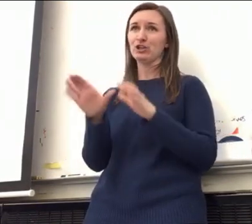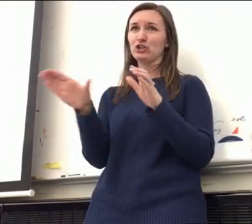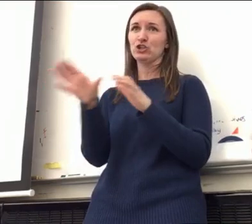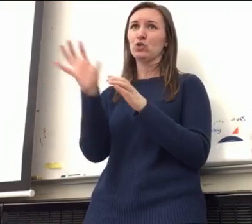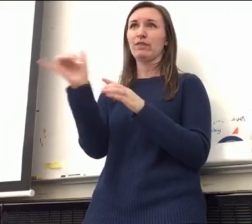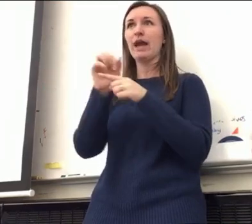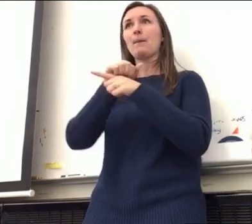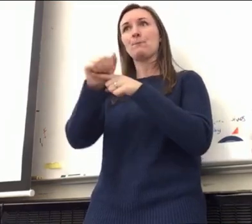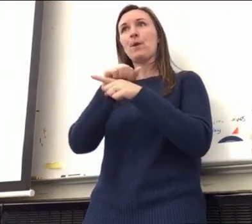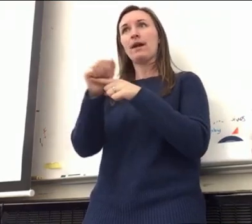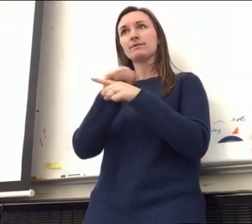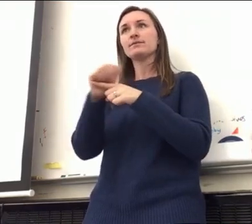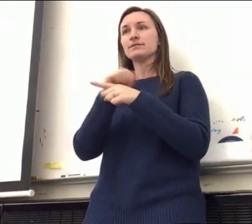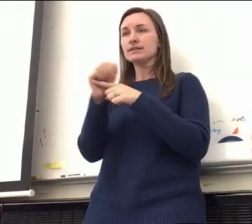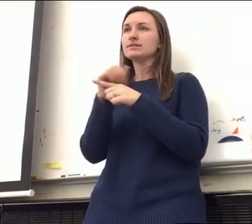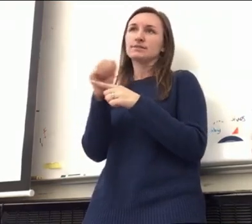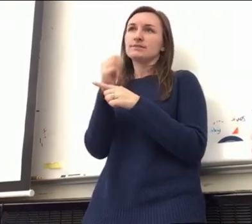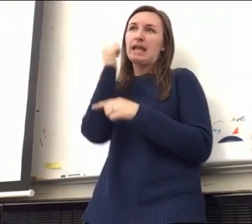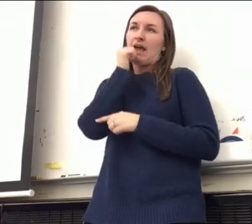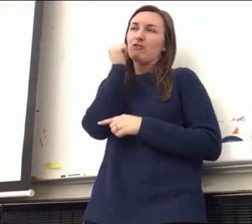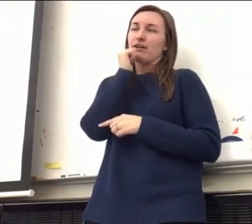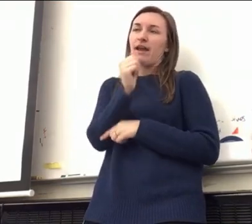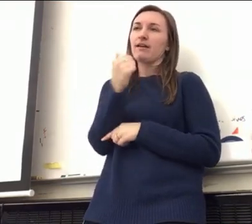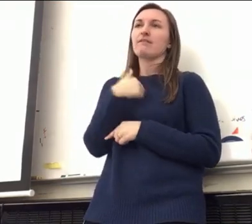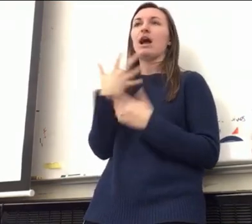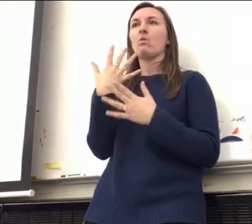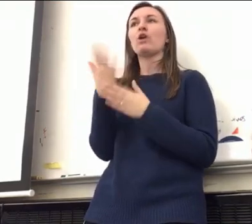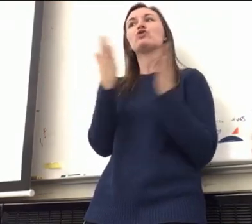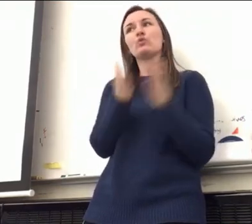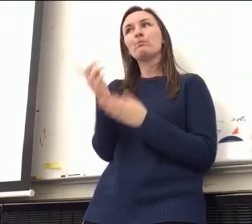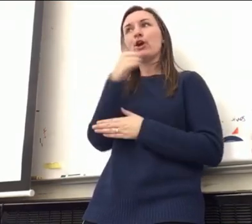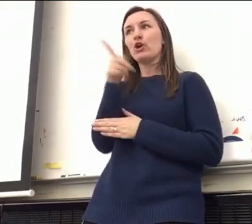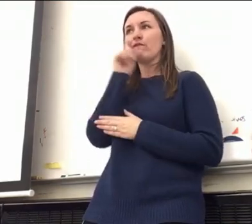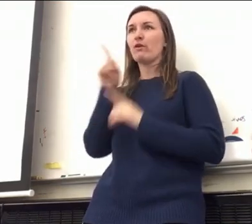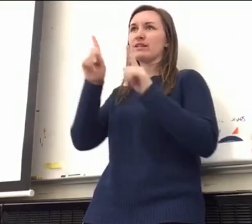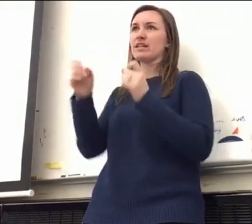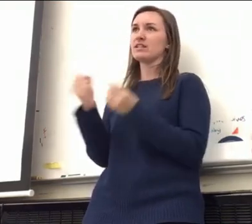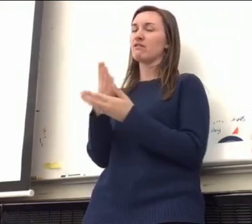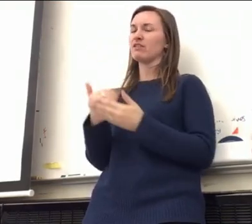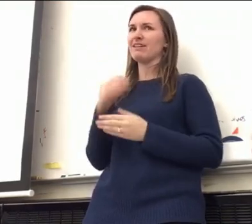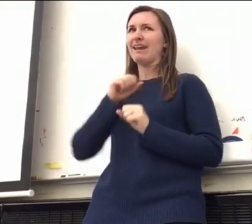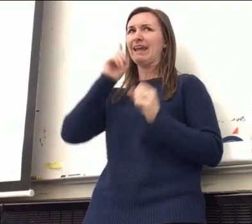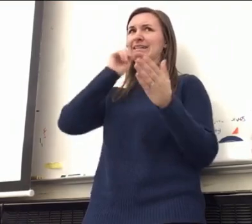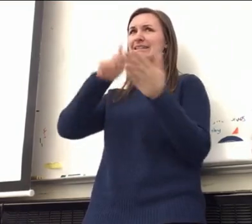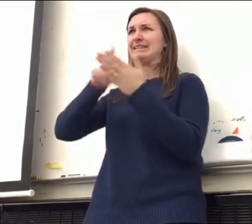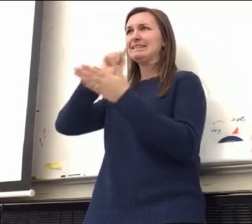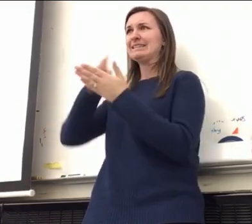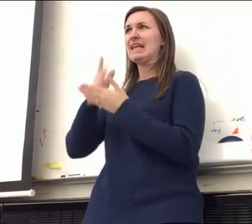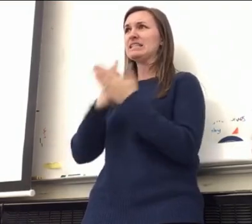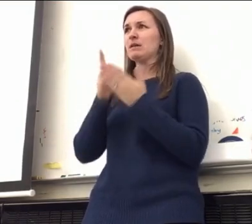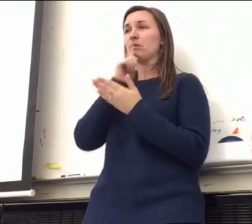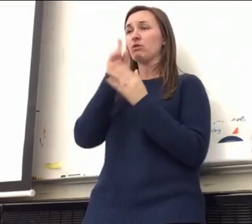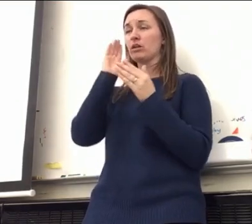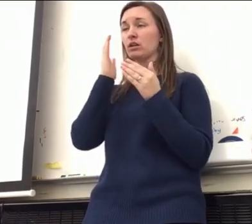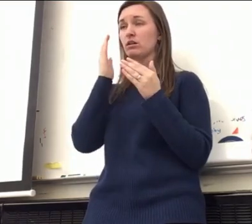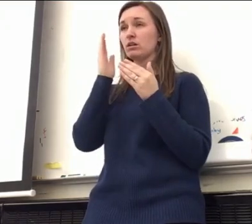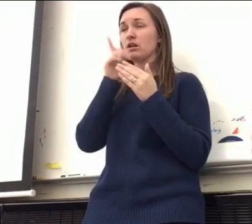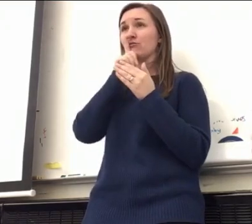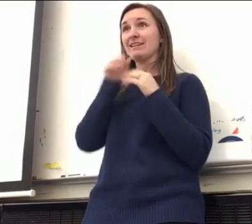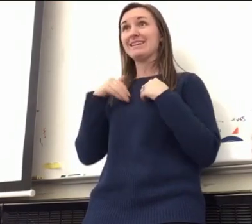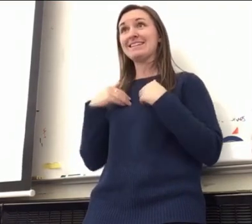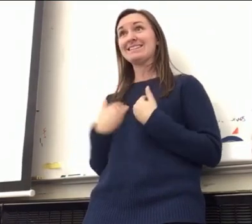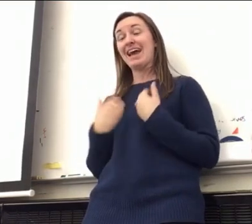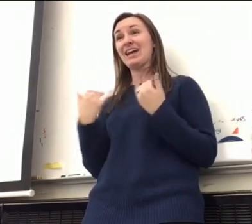get to the AP exam. And I know some of you are like really, really, really sleepy today, and have been like falling asleep a